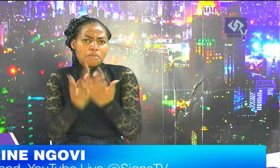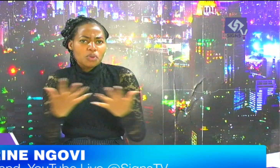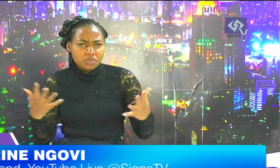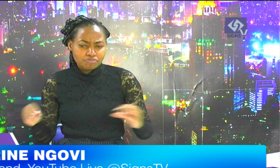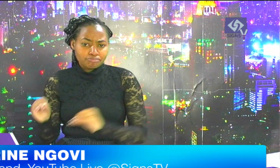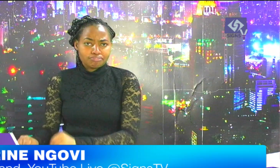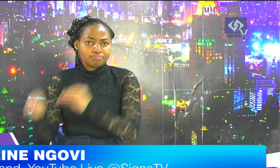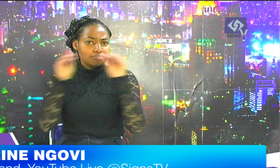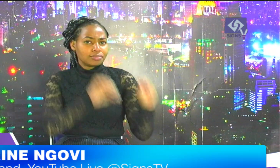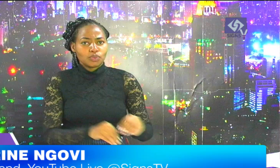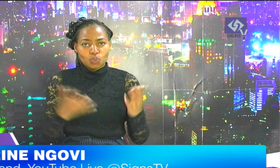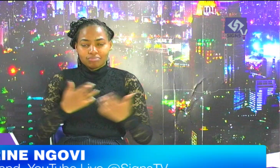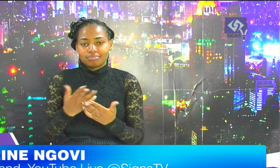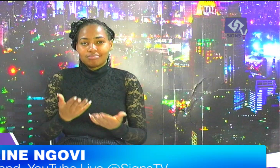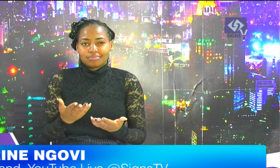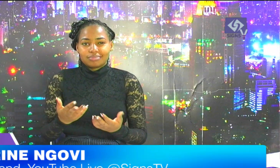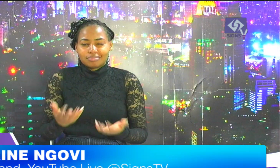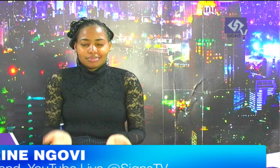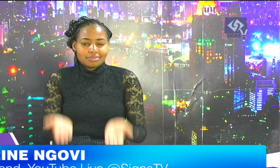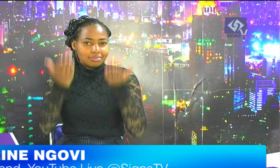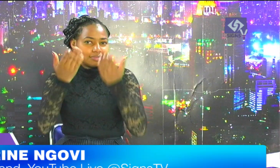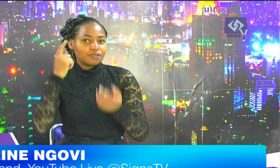The matter was put to rest